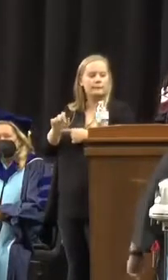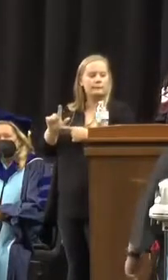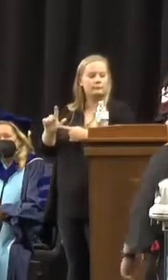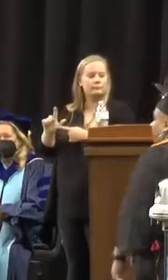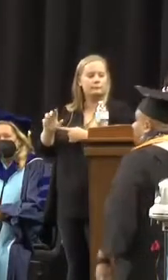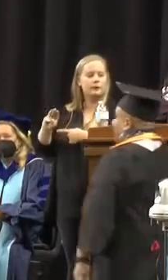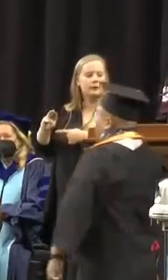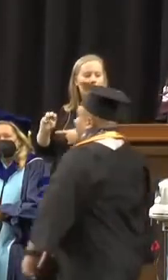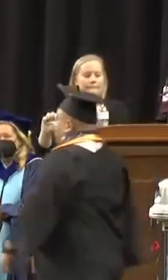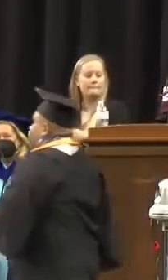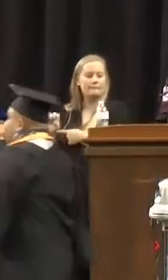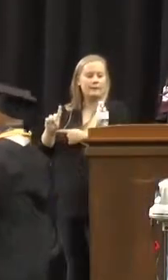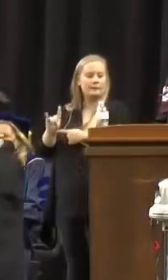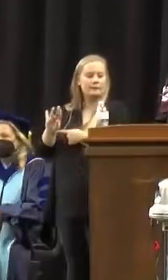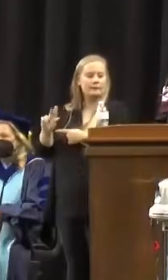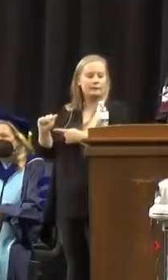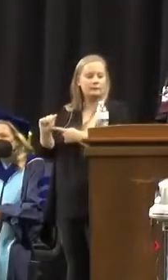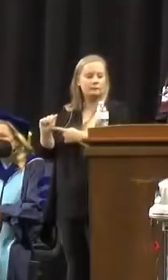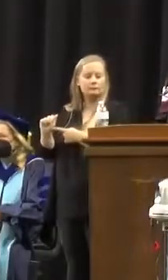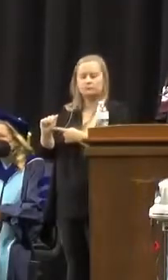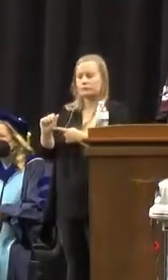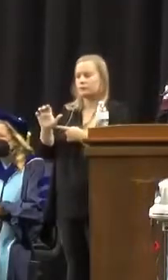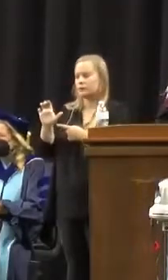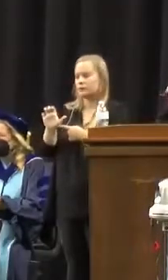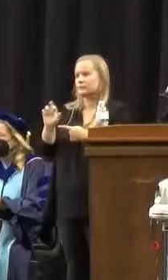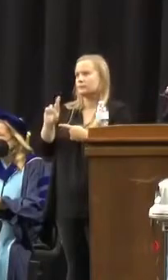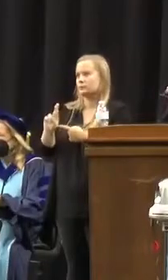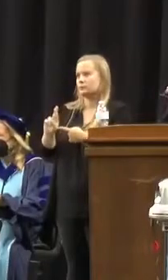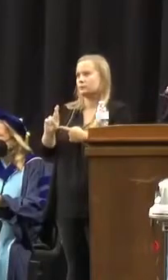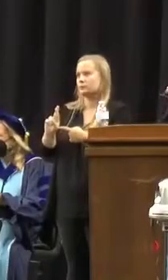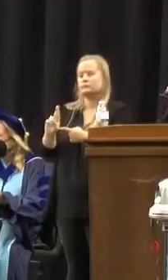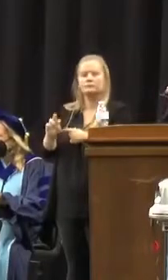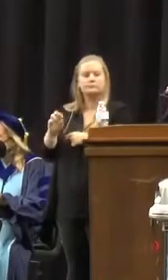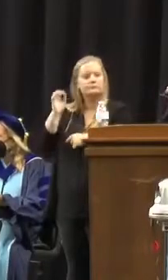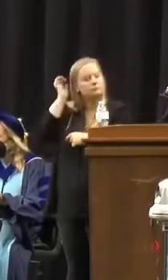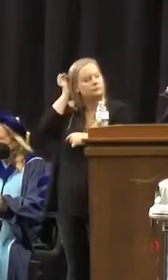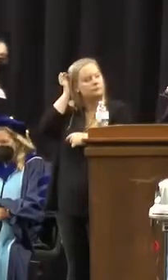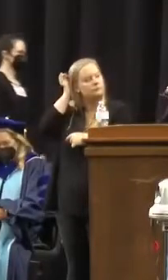Miguel Angel Medina, Crimson Scholar.